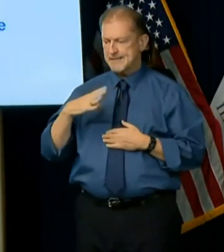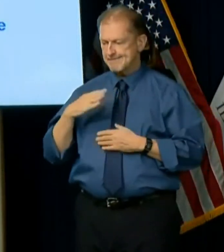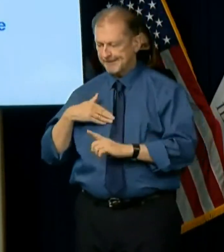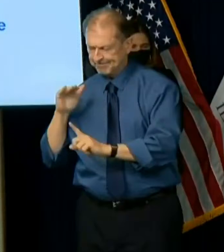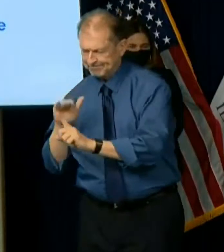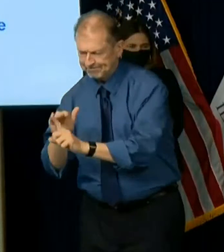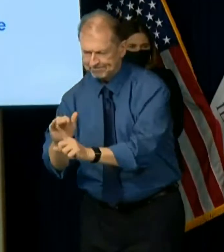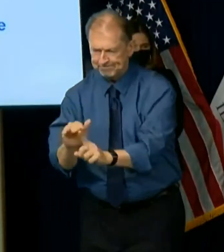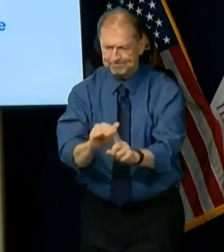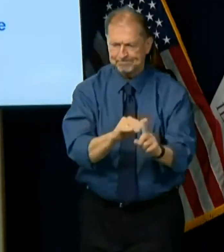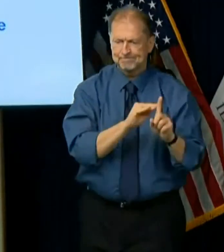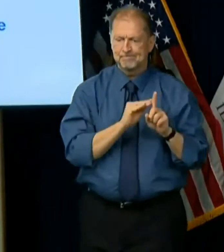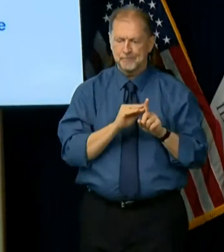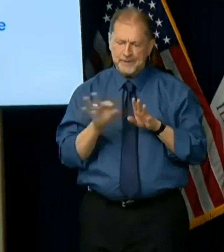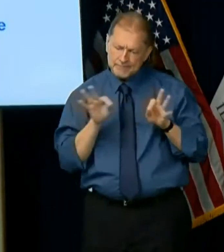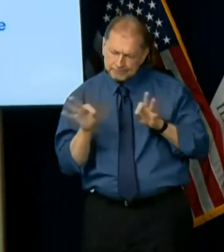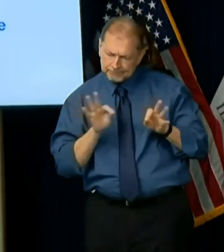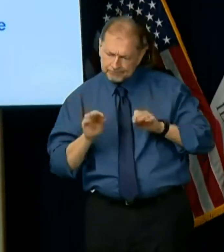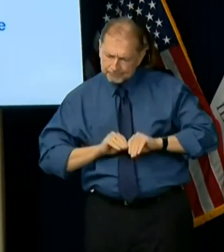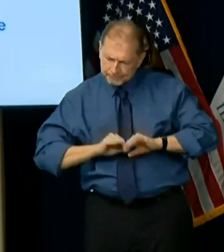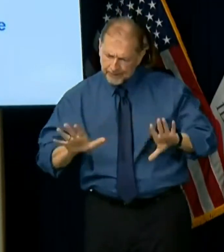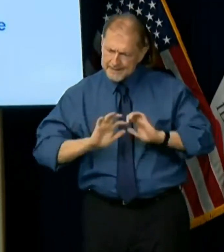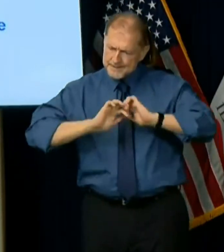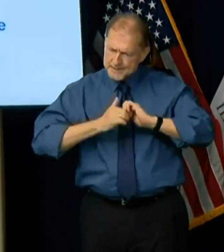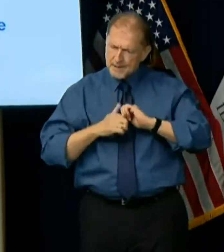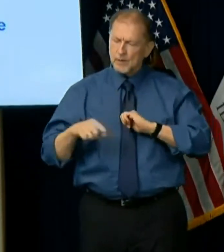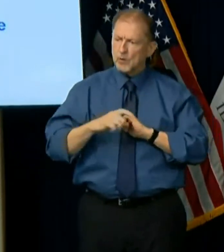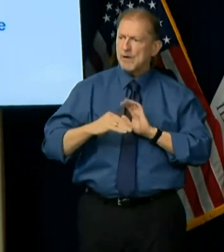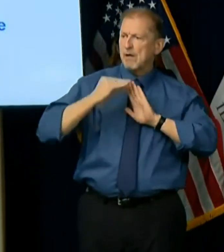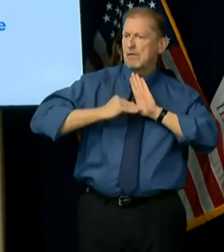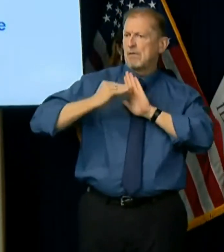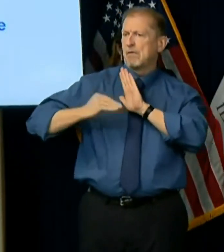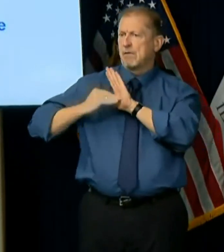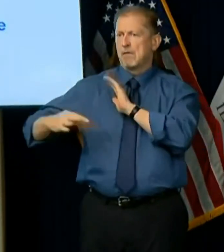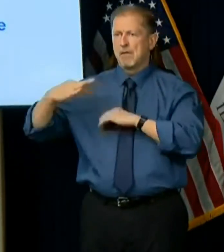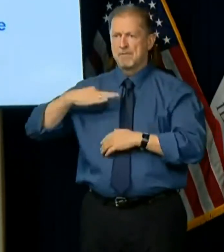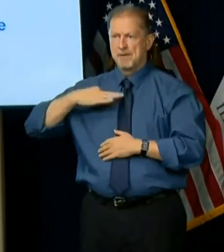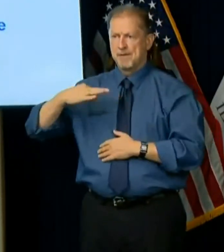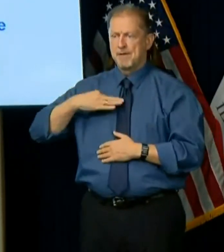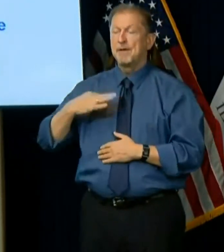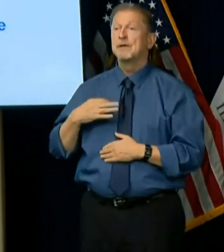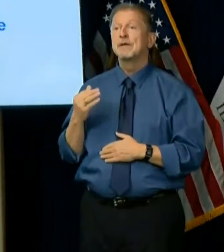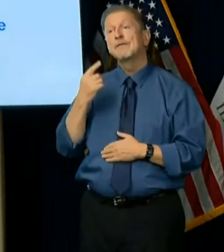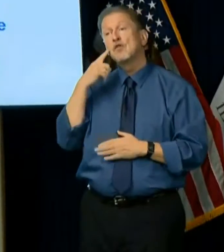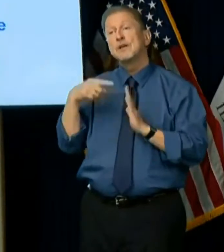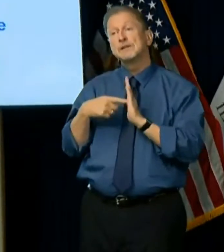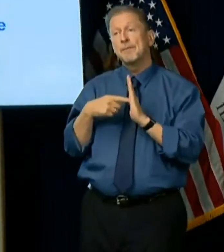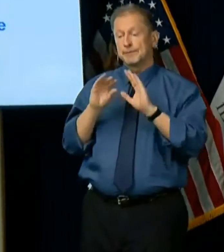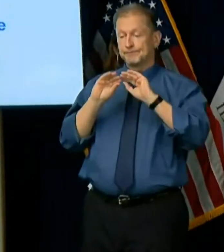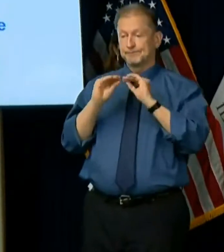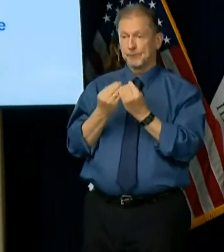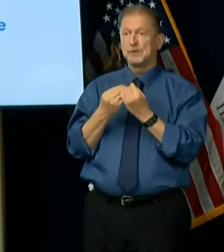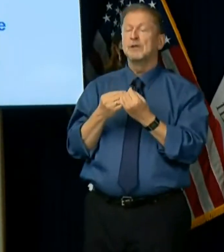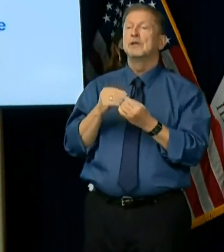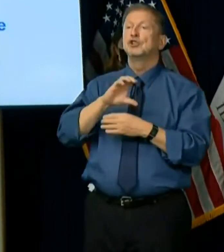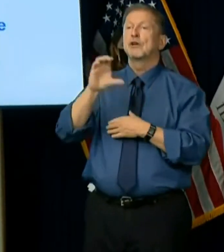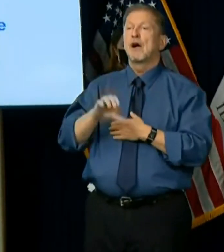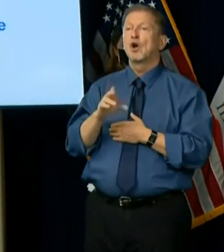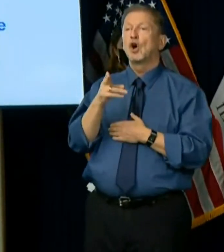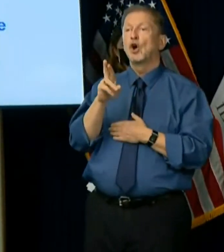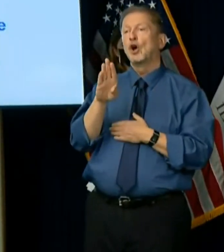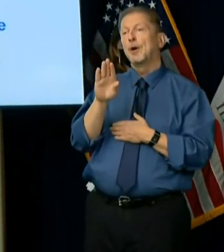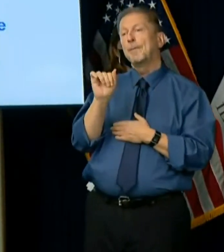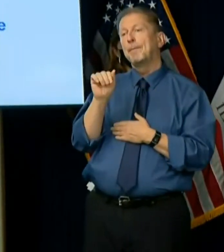them to apply but qualify for needed funds. These organizations include the Chicago Urban League, the Illinois